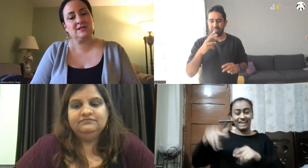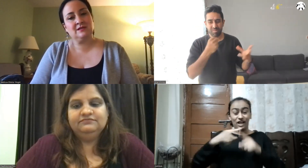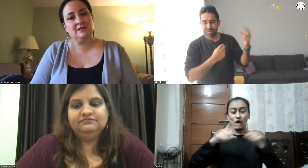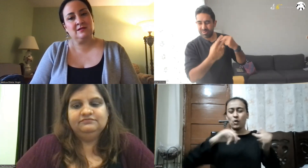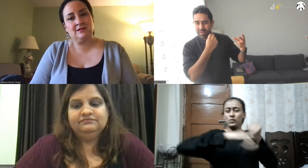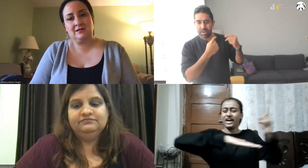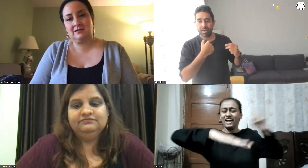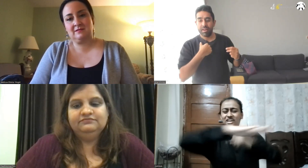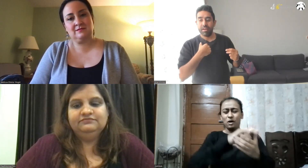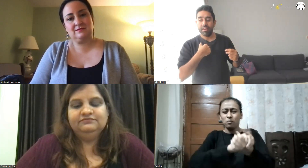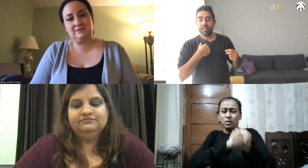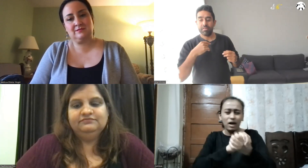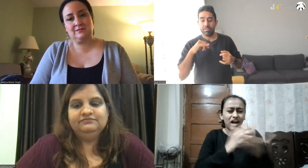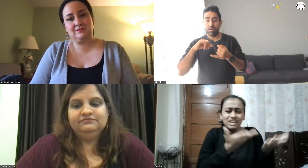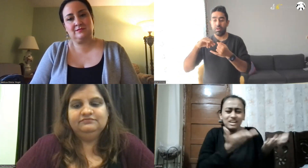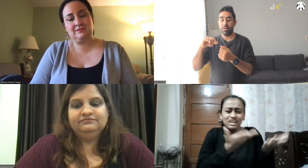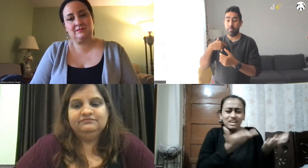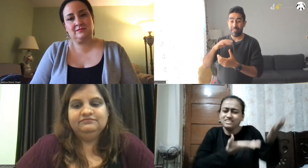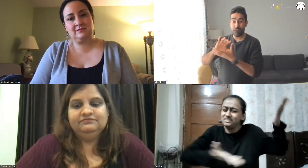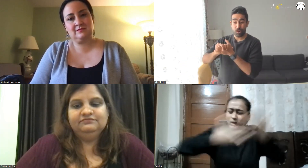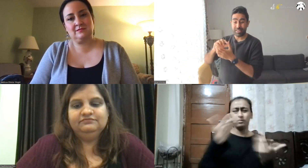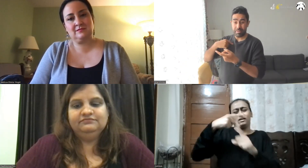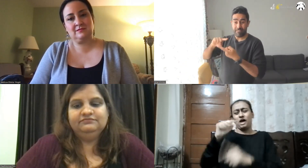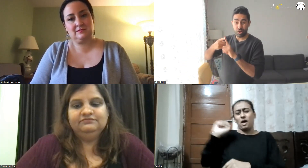my mother doesn't like the short hairs.